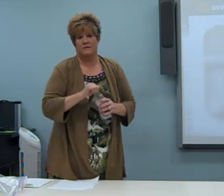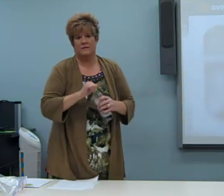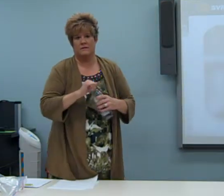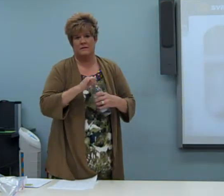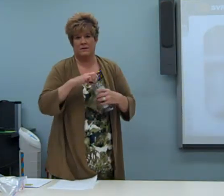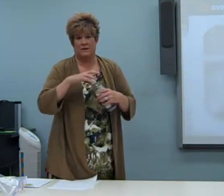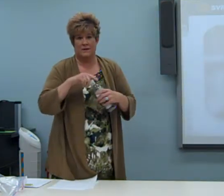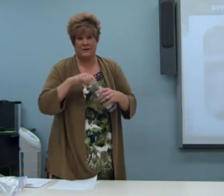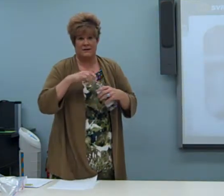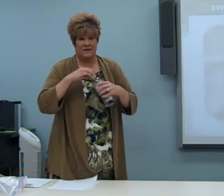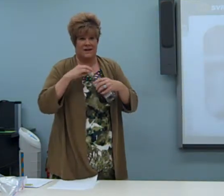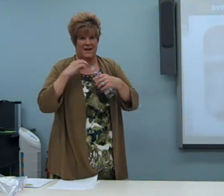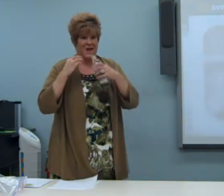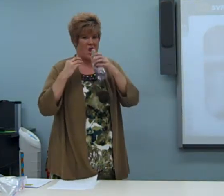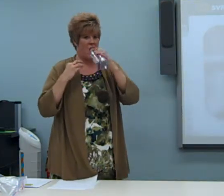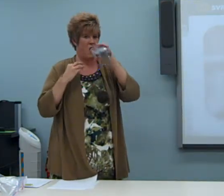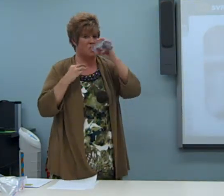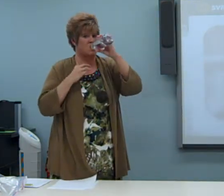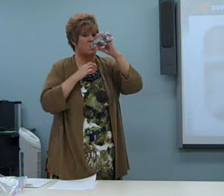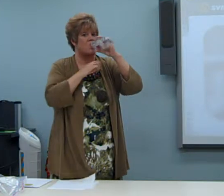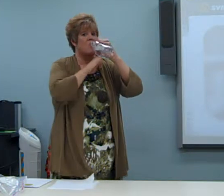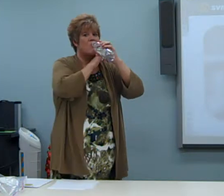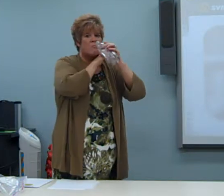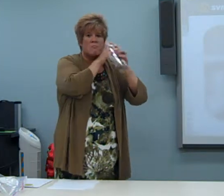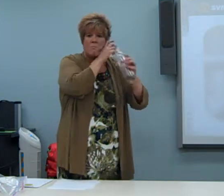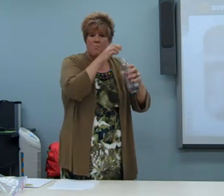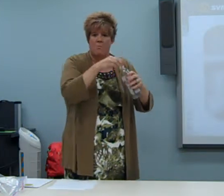You see a lot of different situations? I don't.